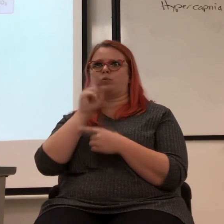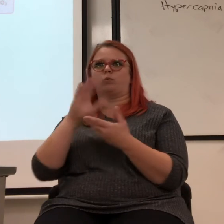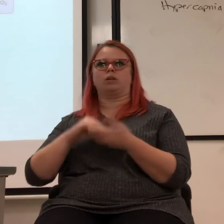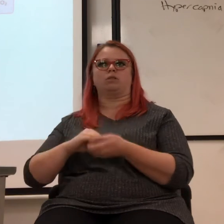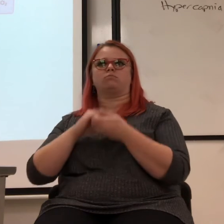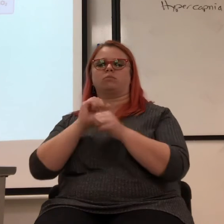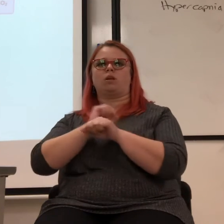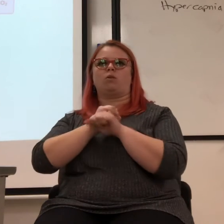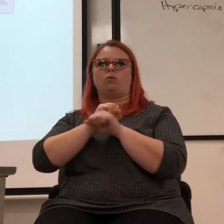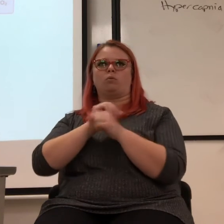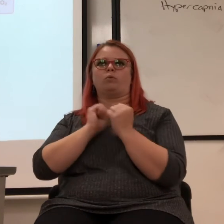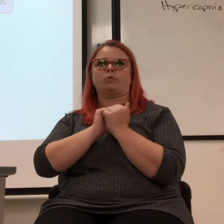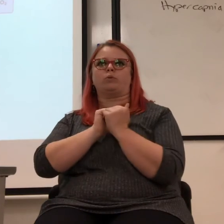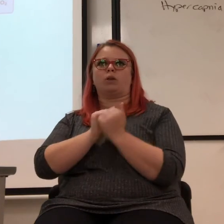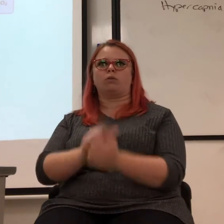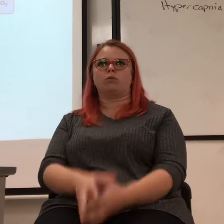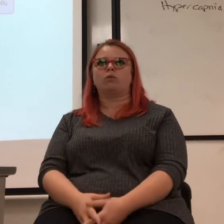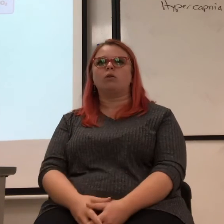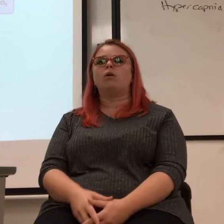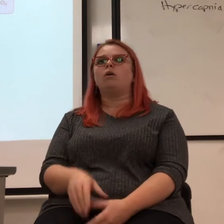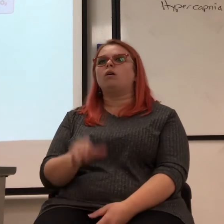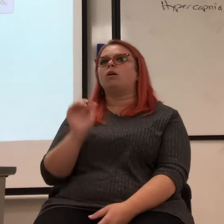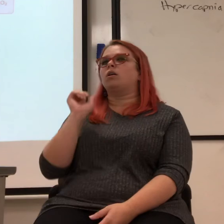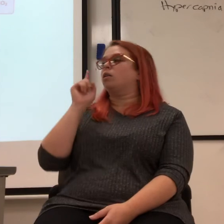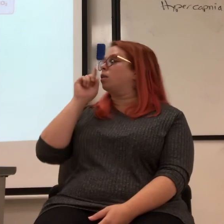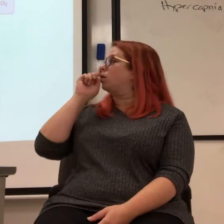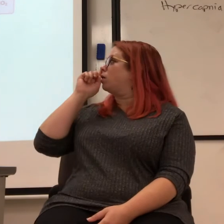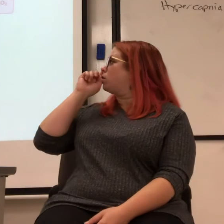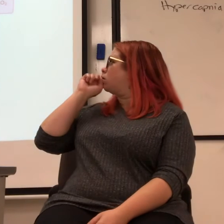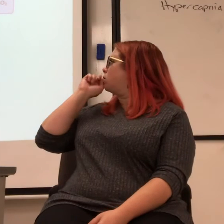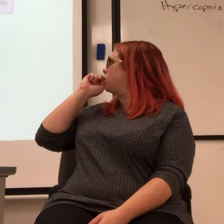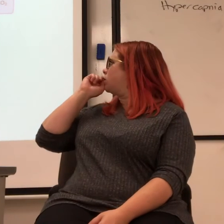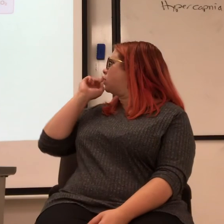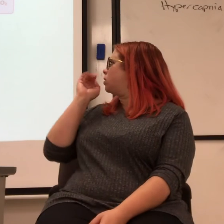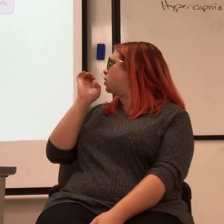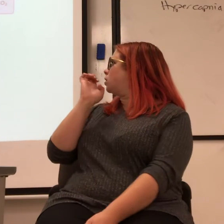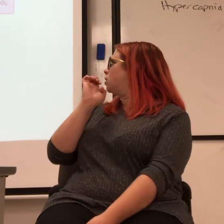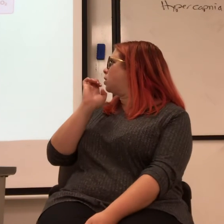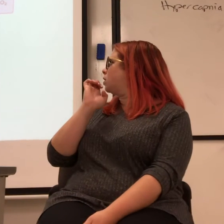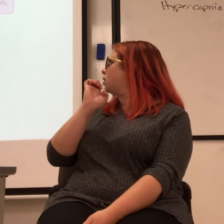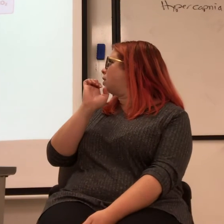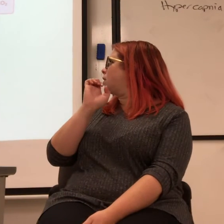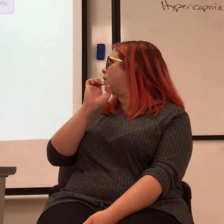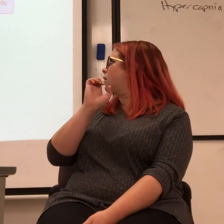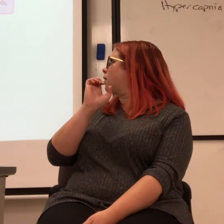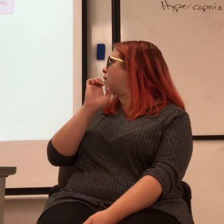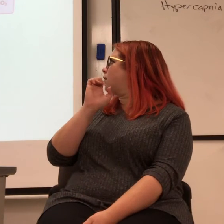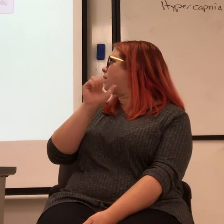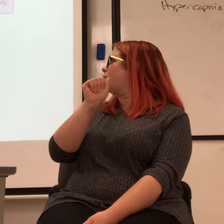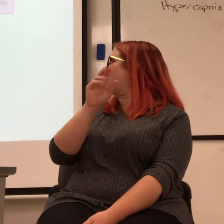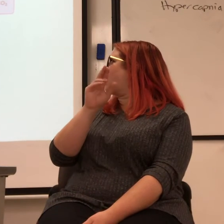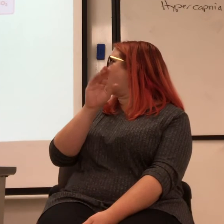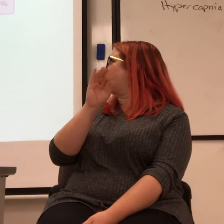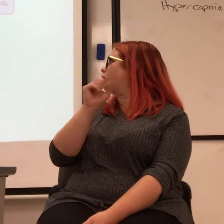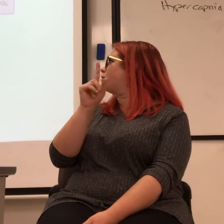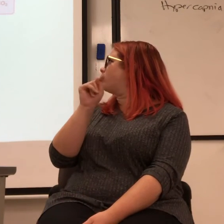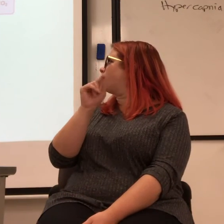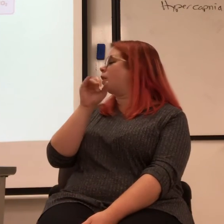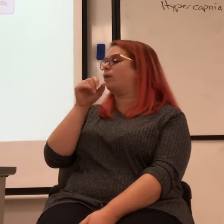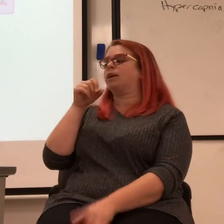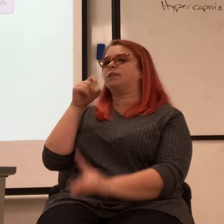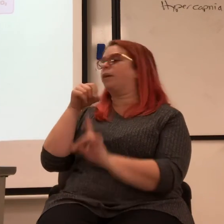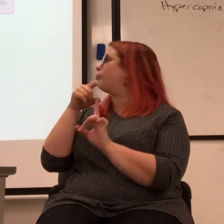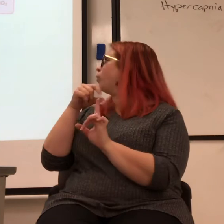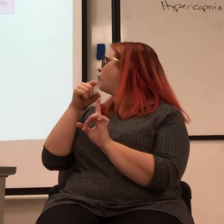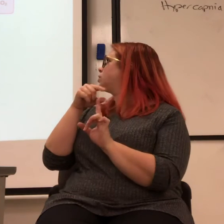the afferent impulses go to the medullary centers, and the efferent impulses will activate the muscles